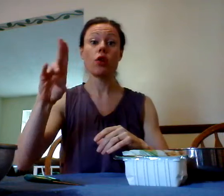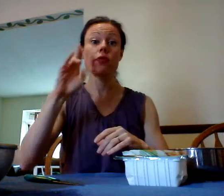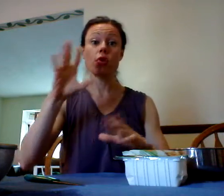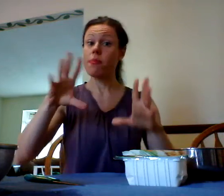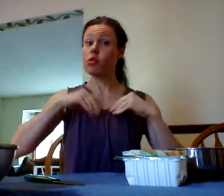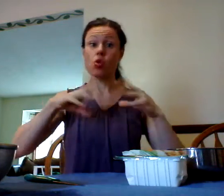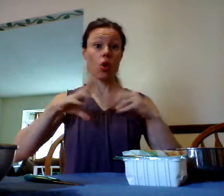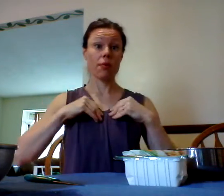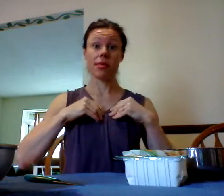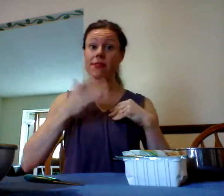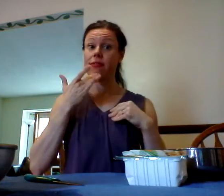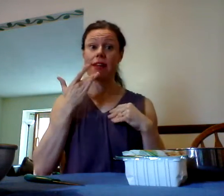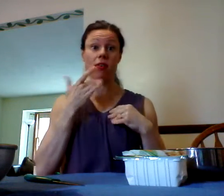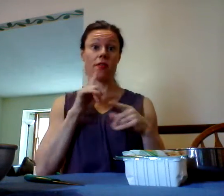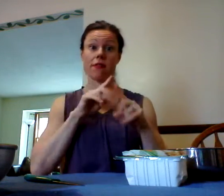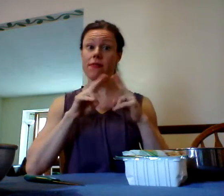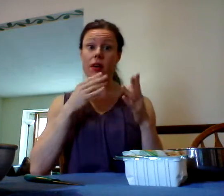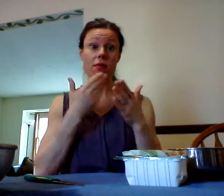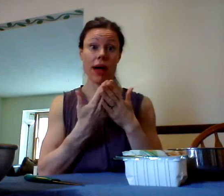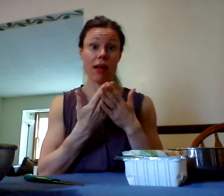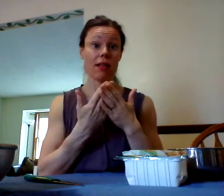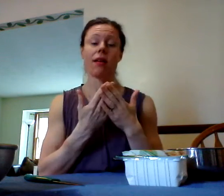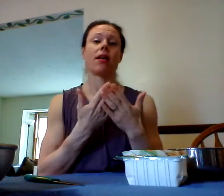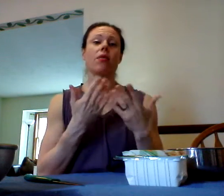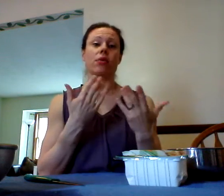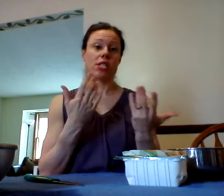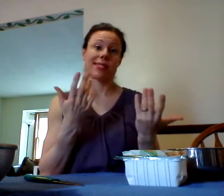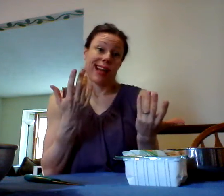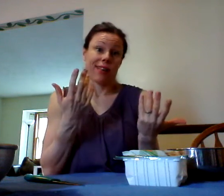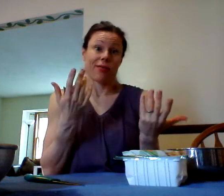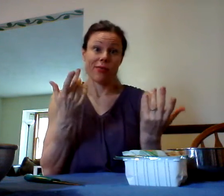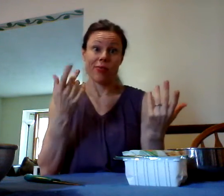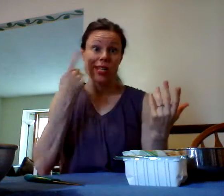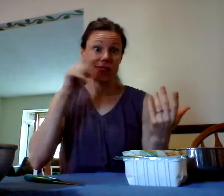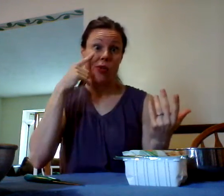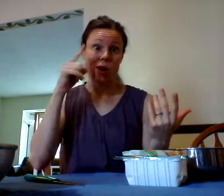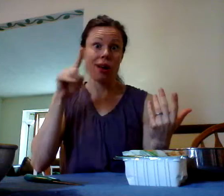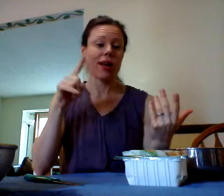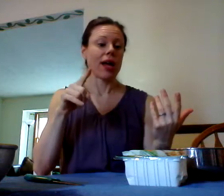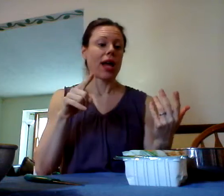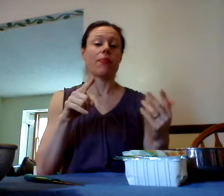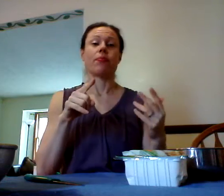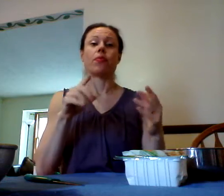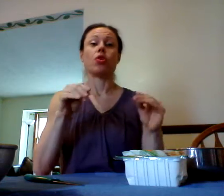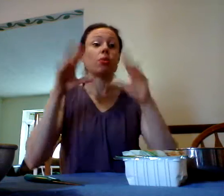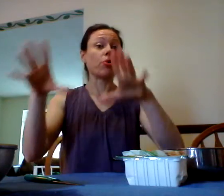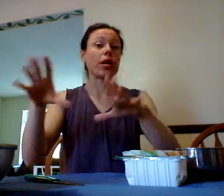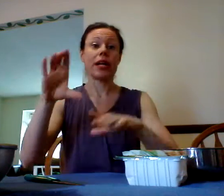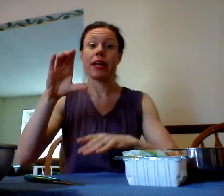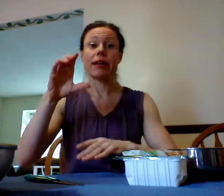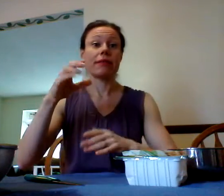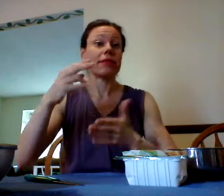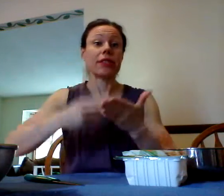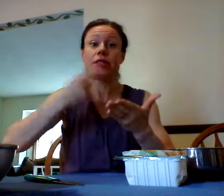Tofu absorbs flavor very well, which is kind of what it's for. You can put it in